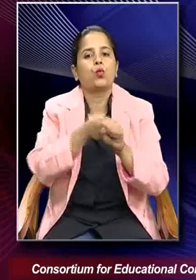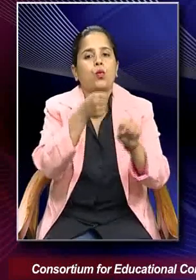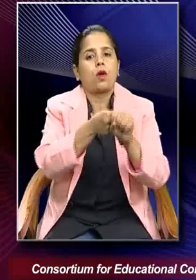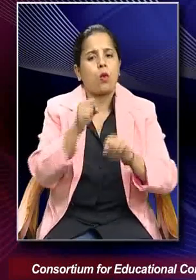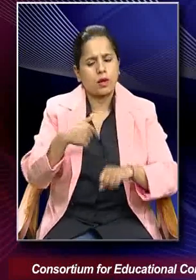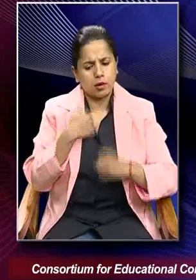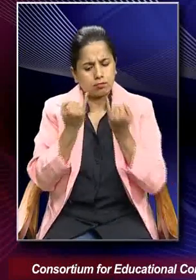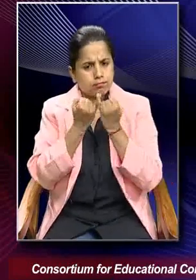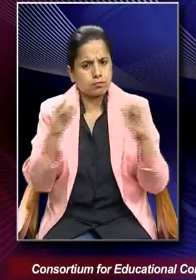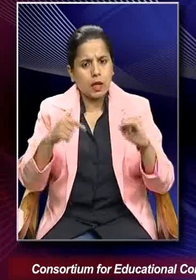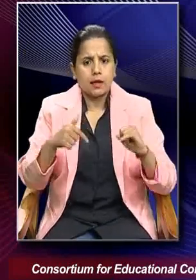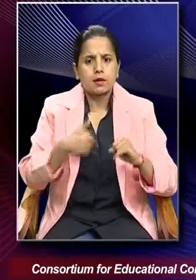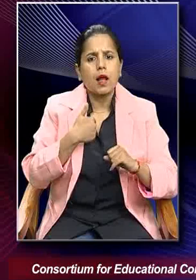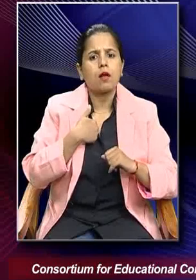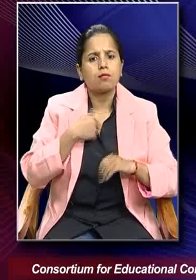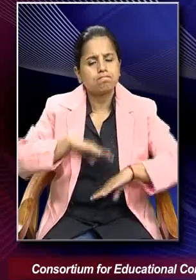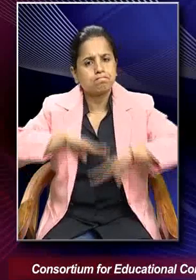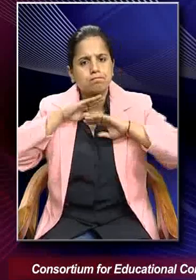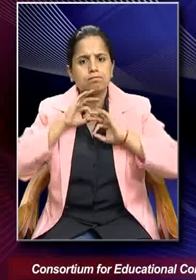self-reliance and self-sufficient economy.